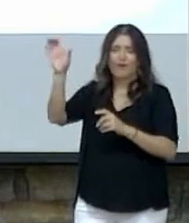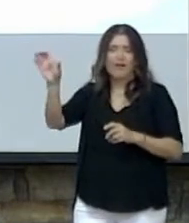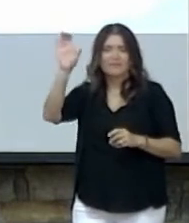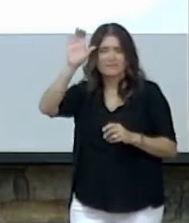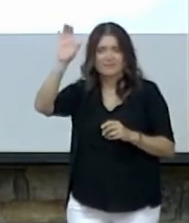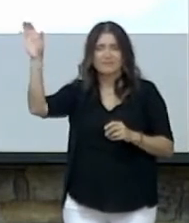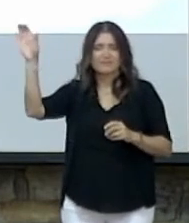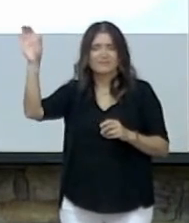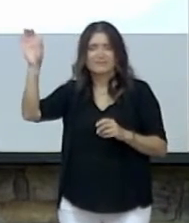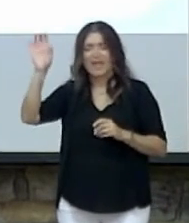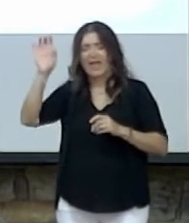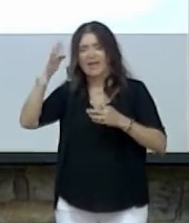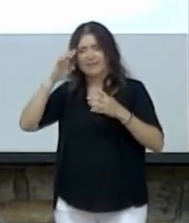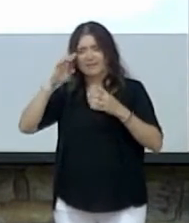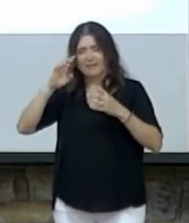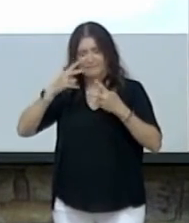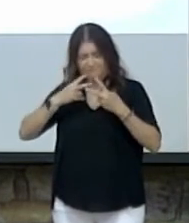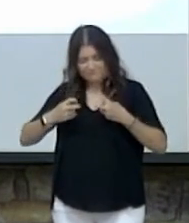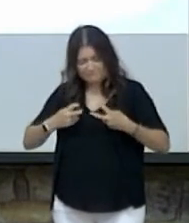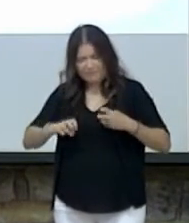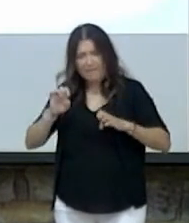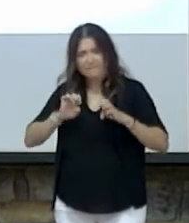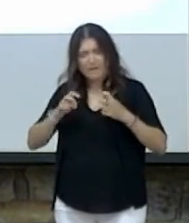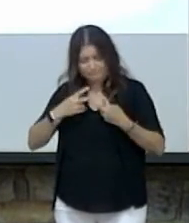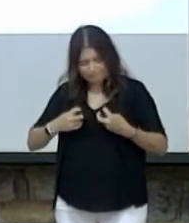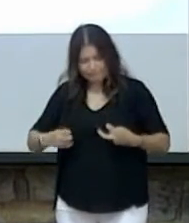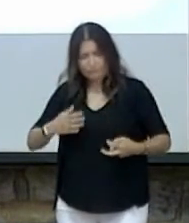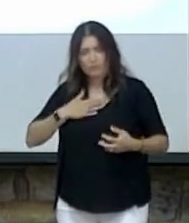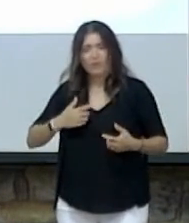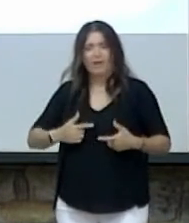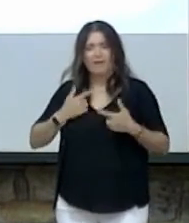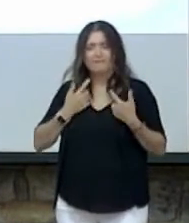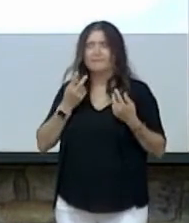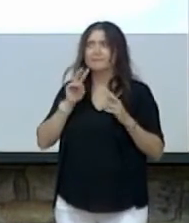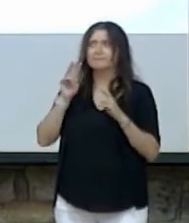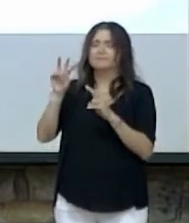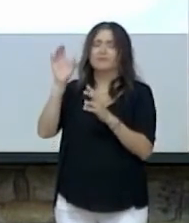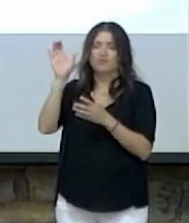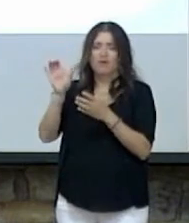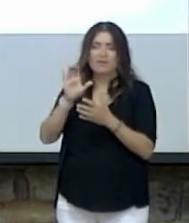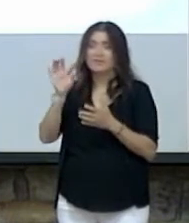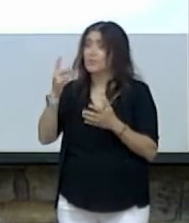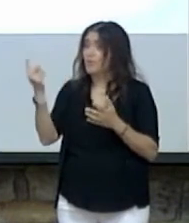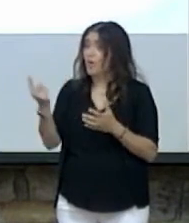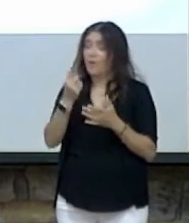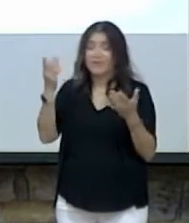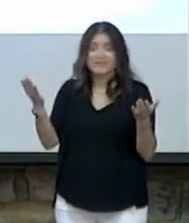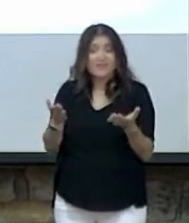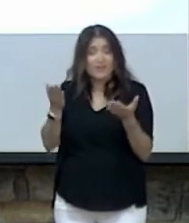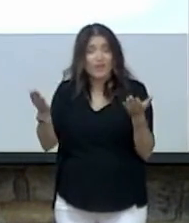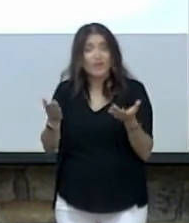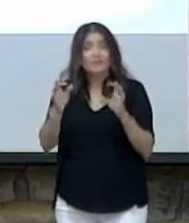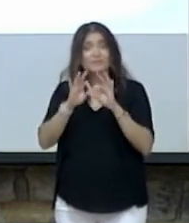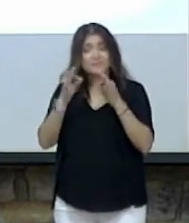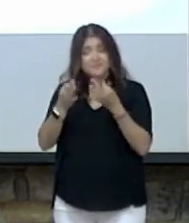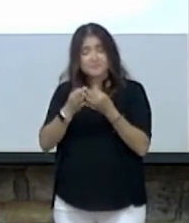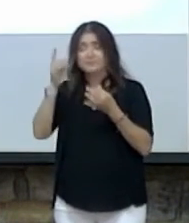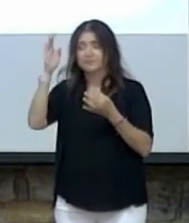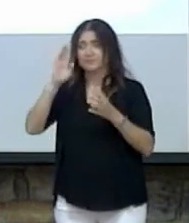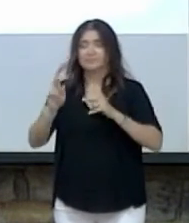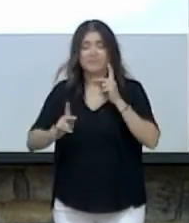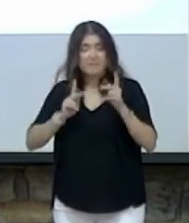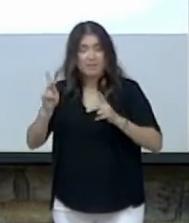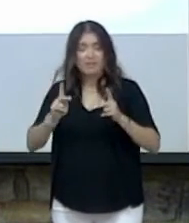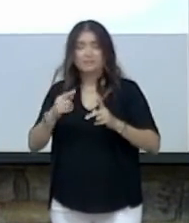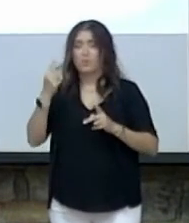and evaluate your life in light of the cross this morning. And we are always here as a family of God's people, and one